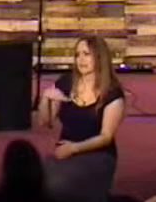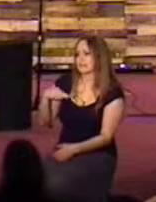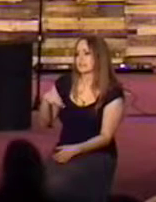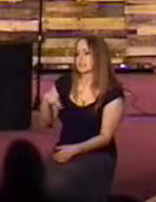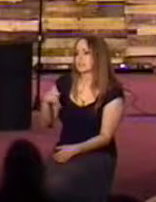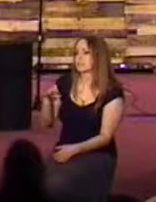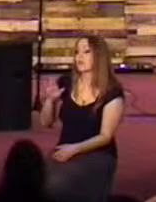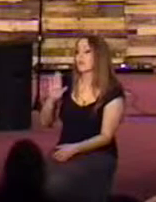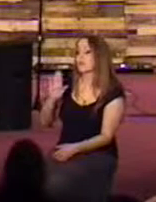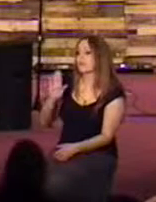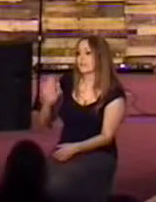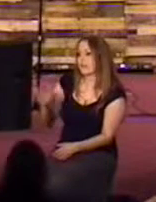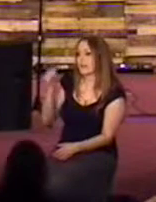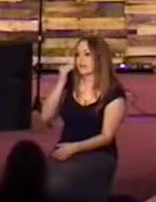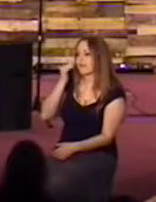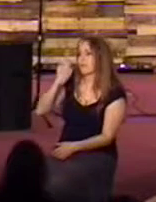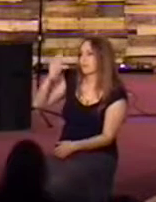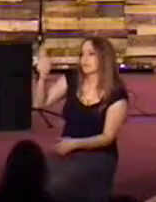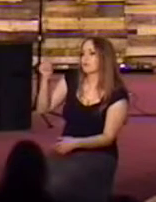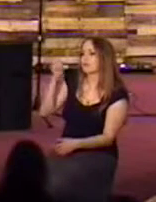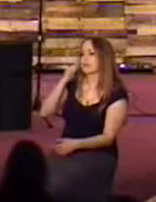hear me.